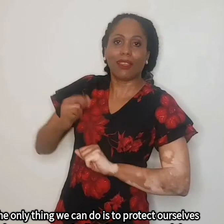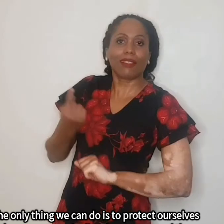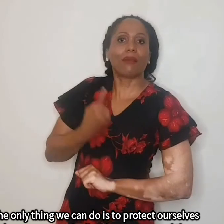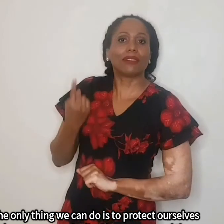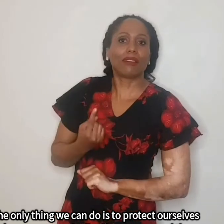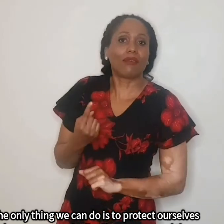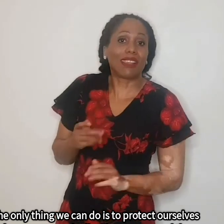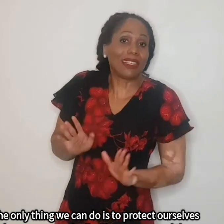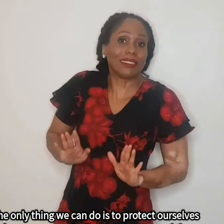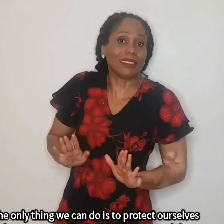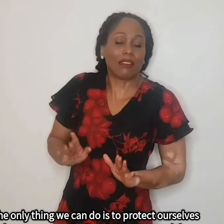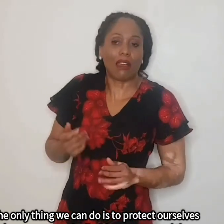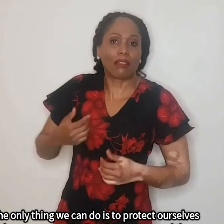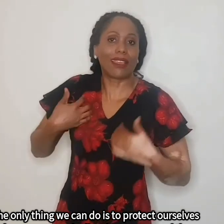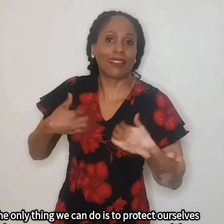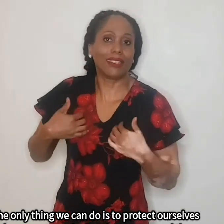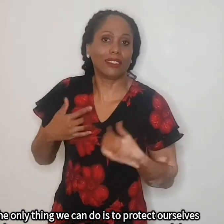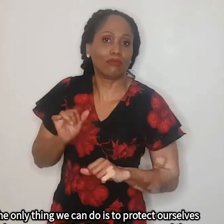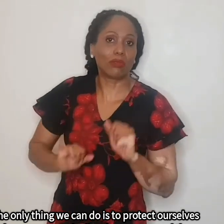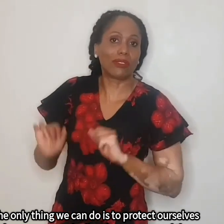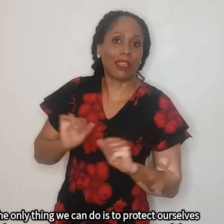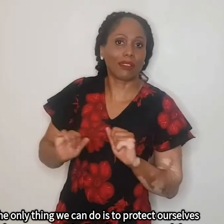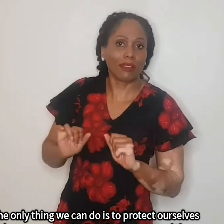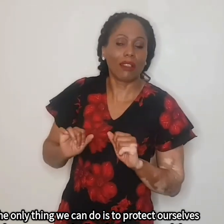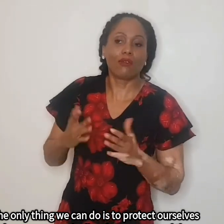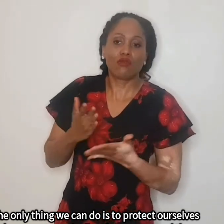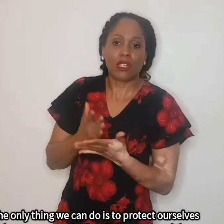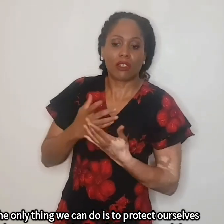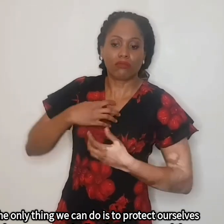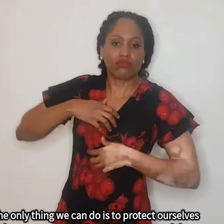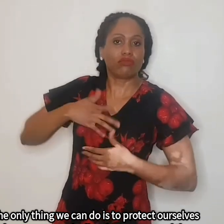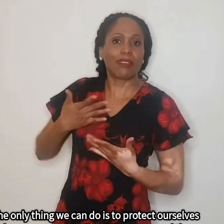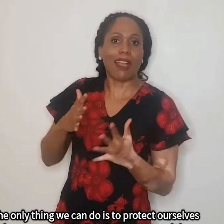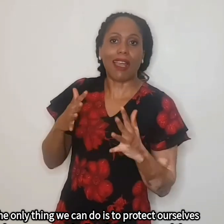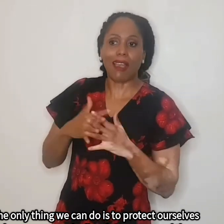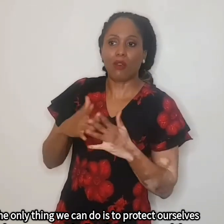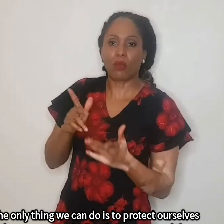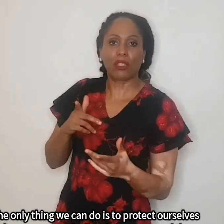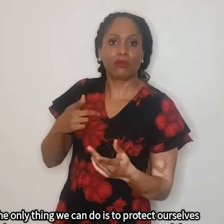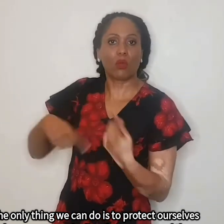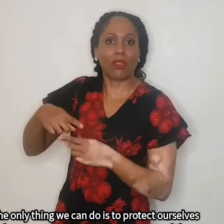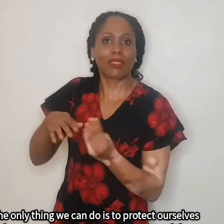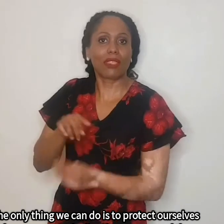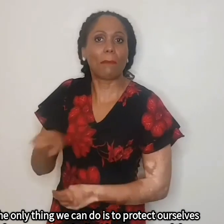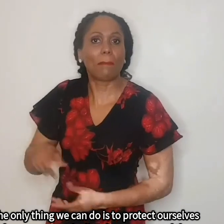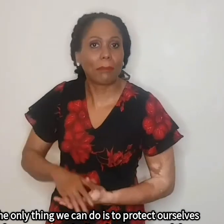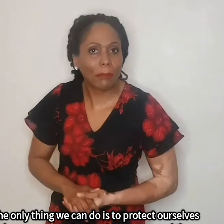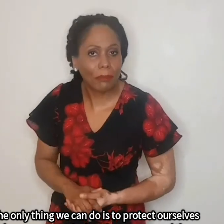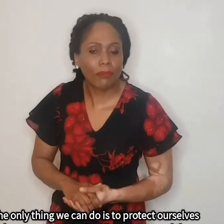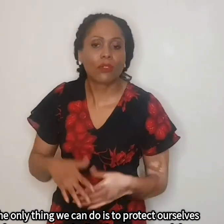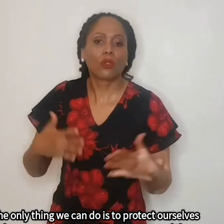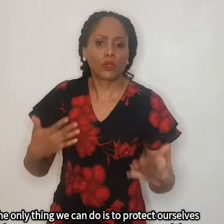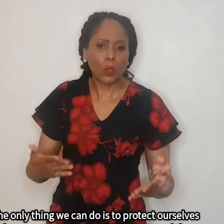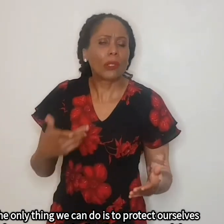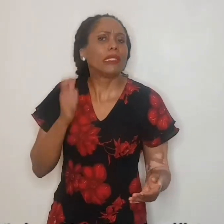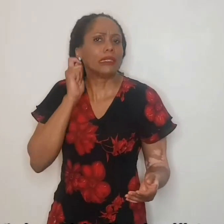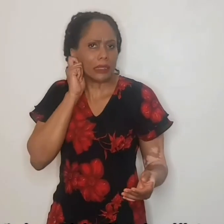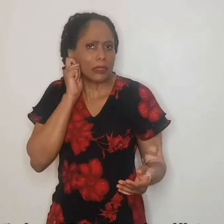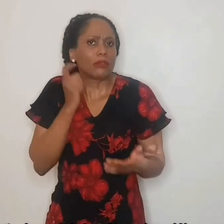protect ourself and our energy and adjust how we are around them. I will share some